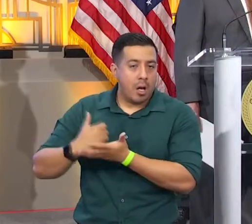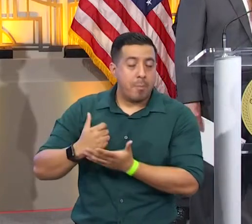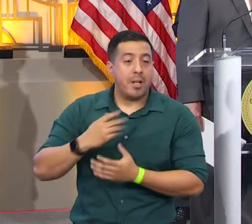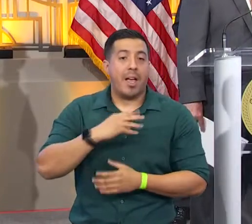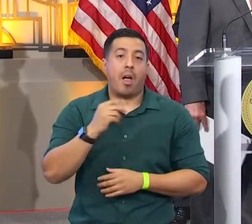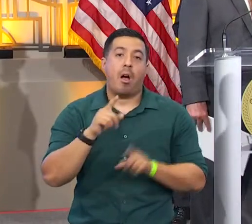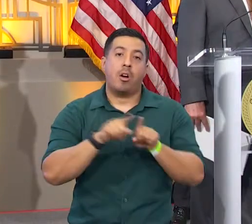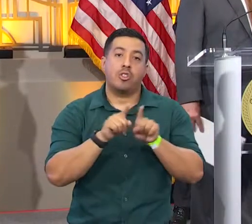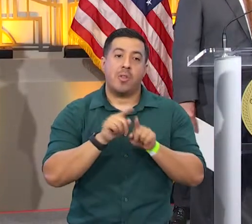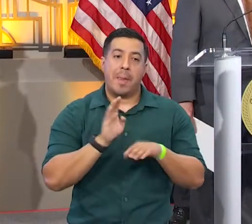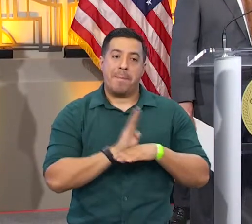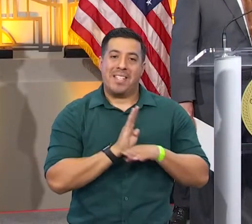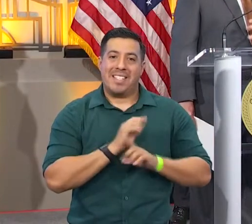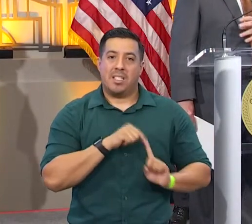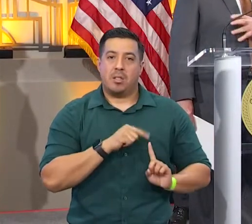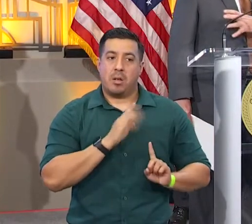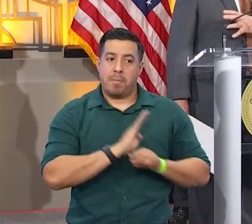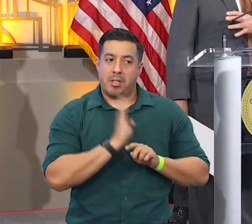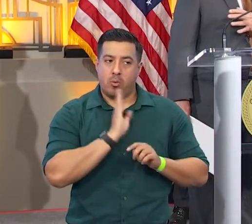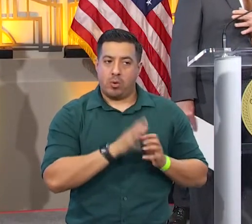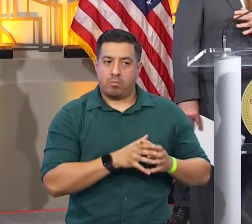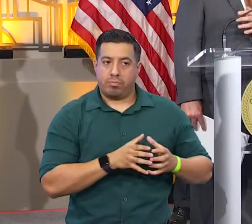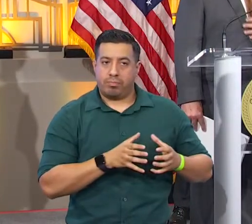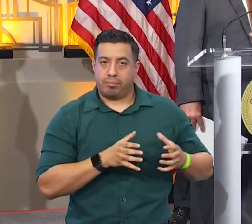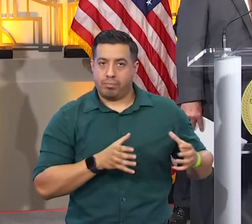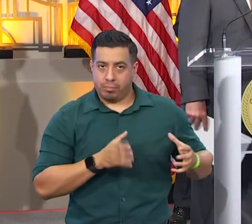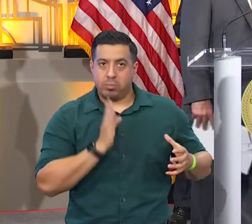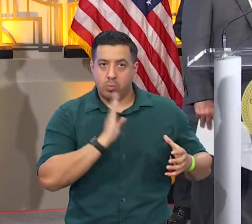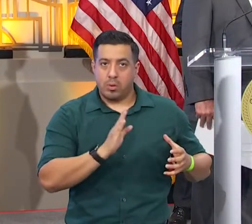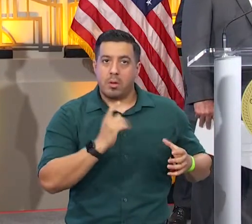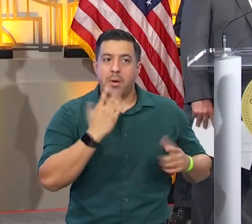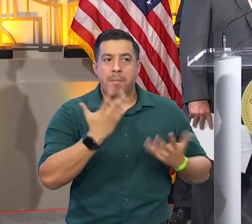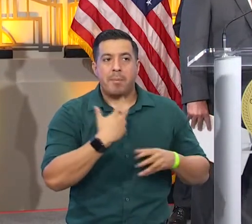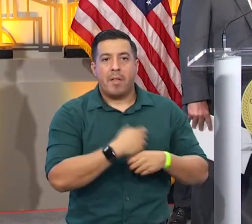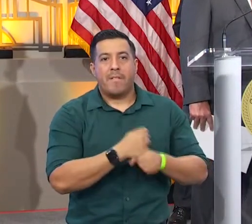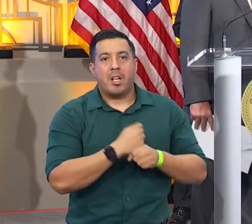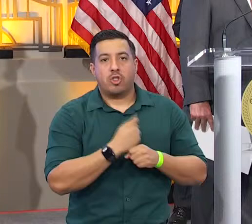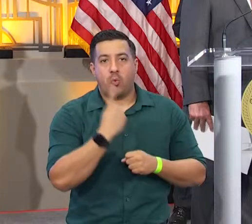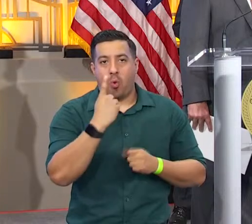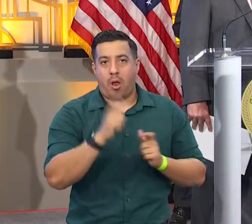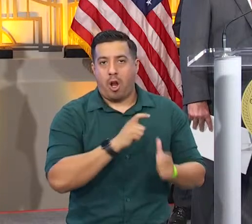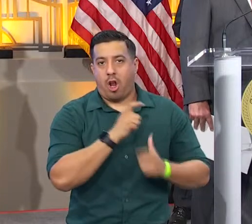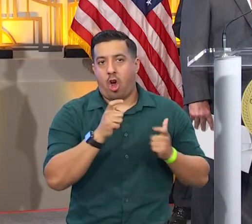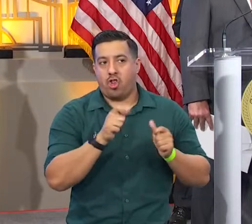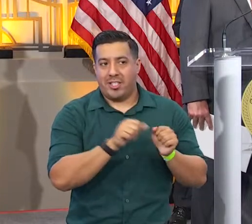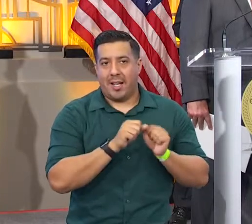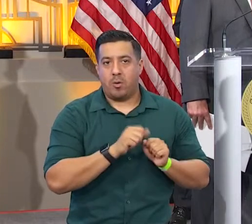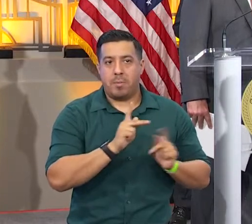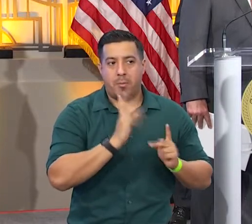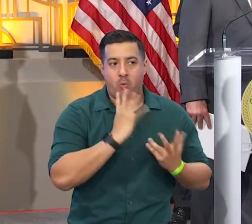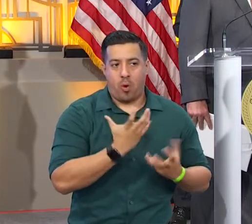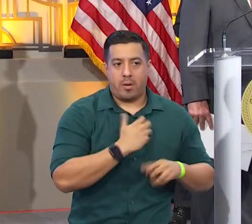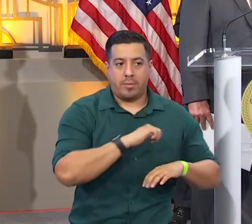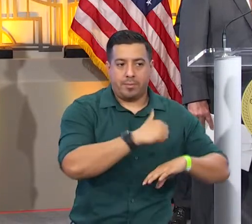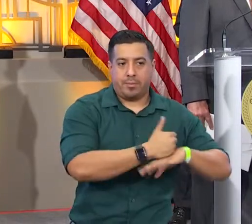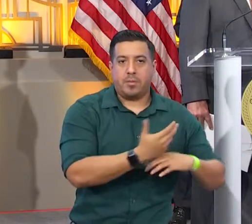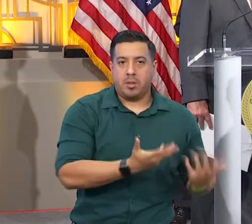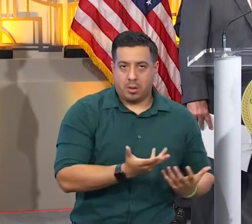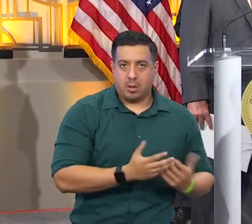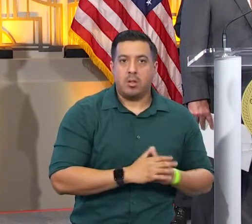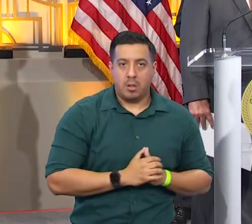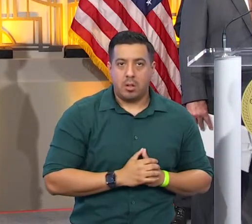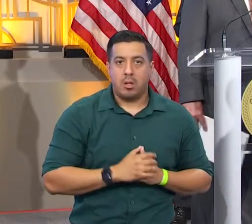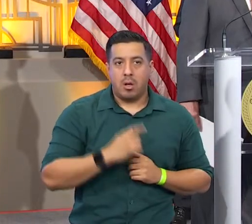business, those businesses will grow, but we see that manufacturing will probably be one of the largest areas that we'll be